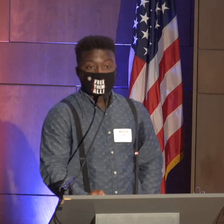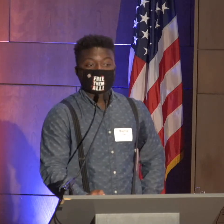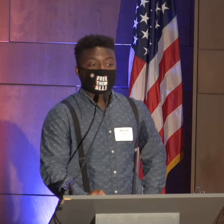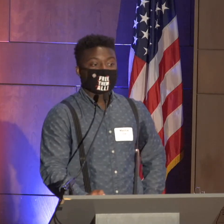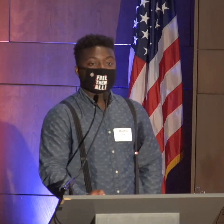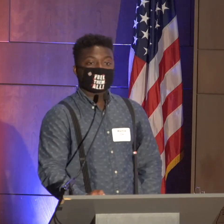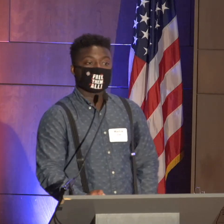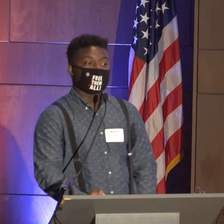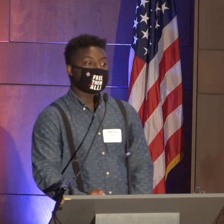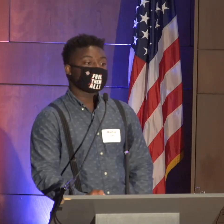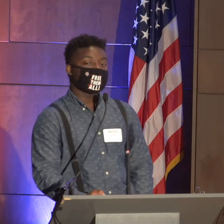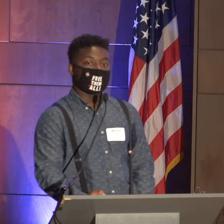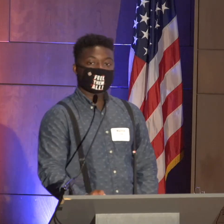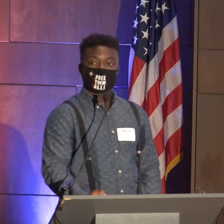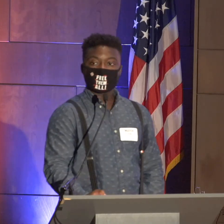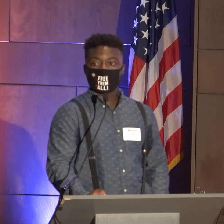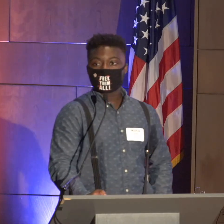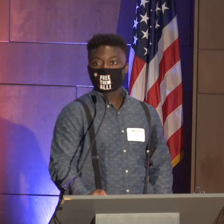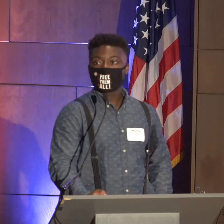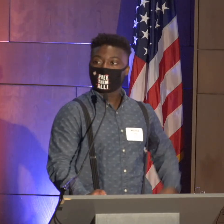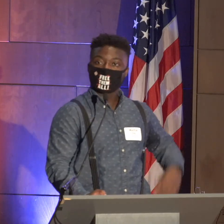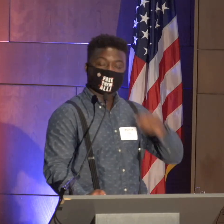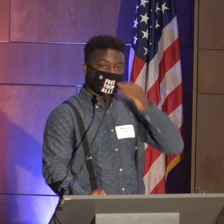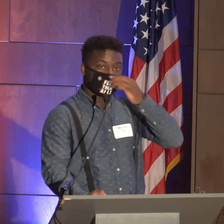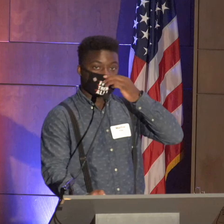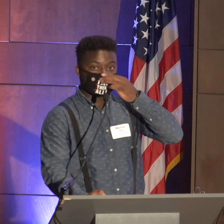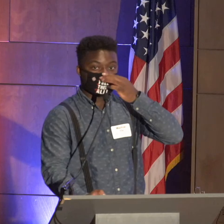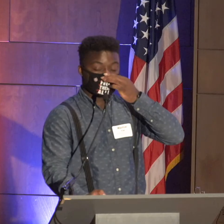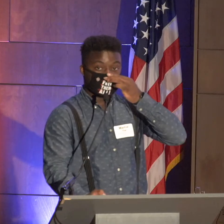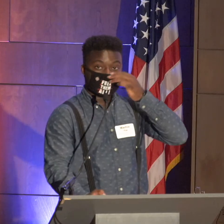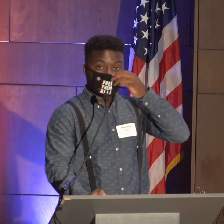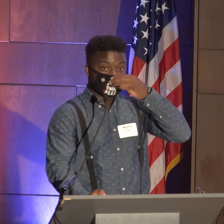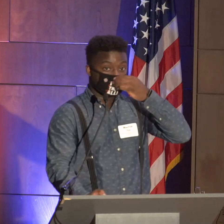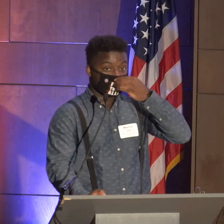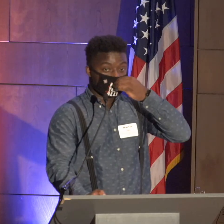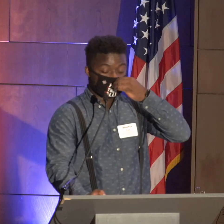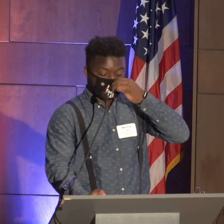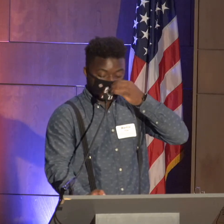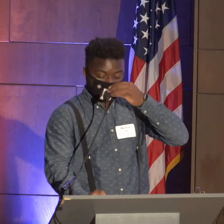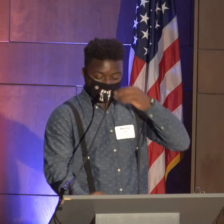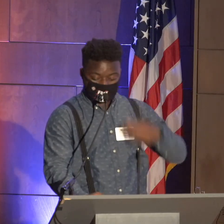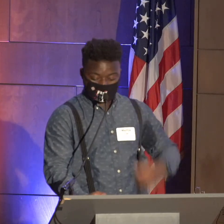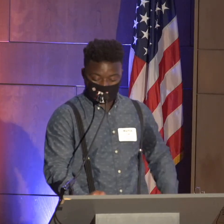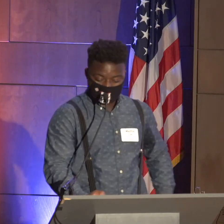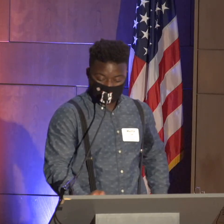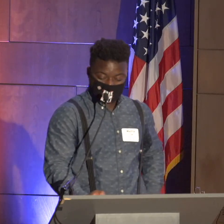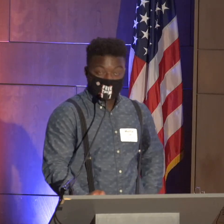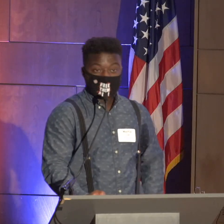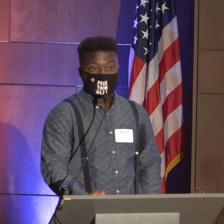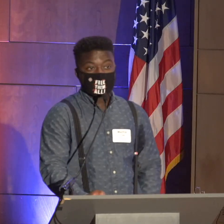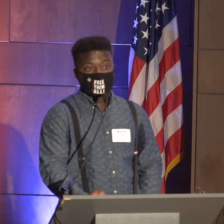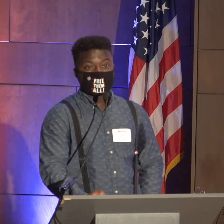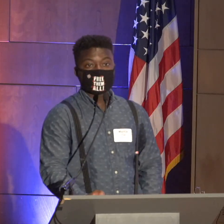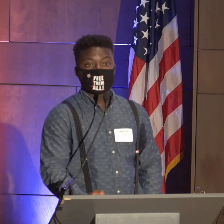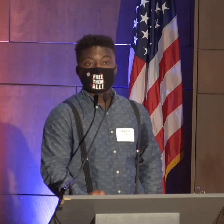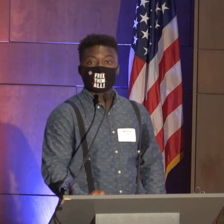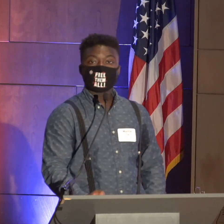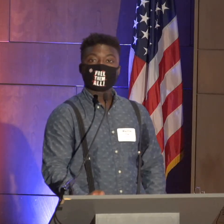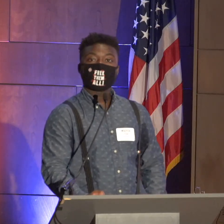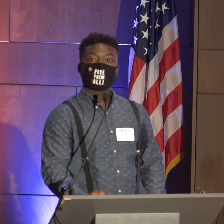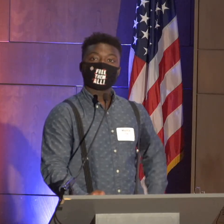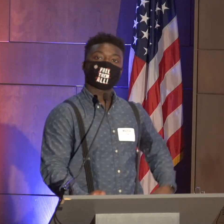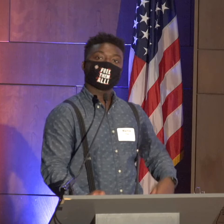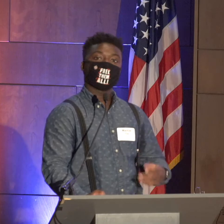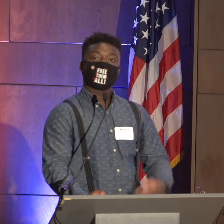You know, it takes a village to raise a child, so I want to say thank you to New Hampshire for raising me. And I want to say thank